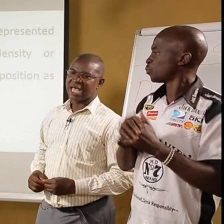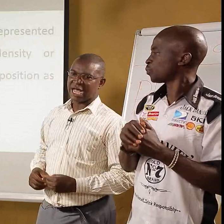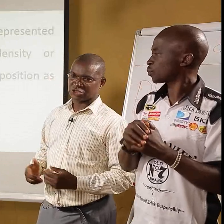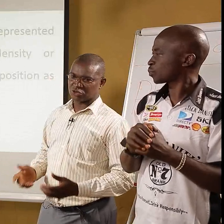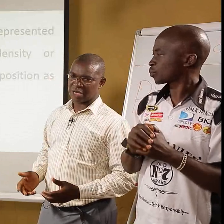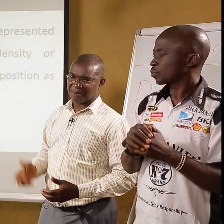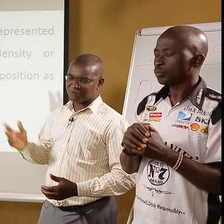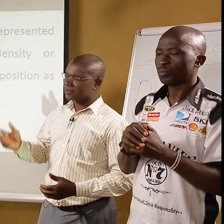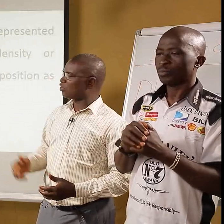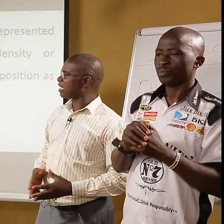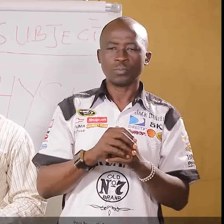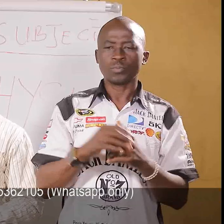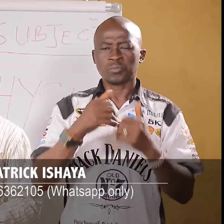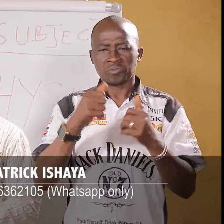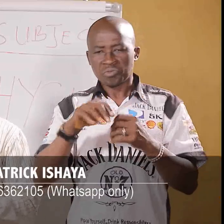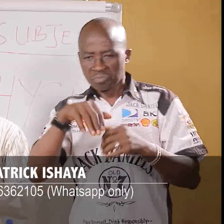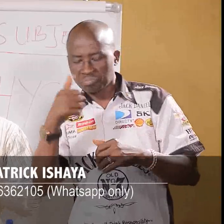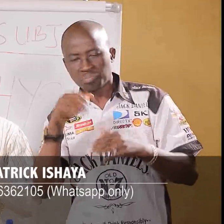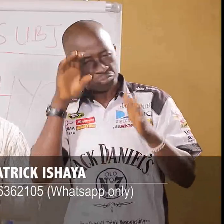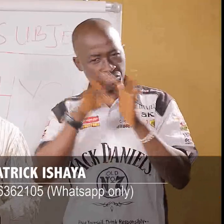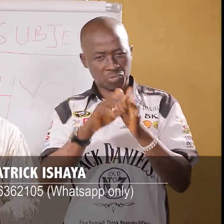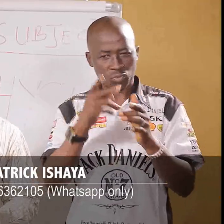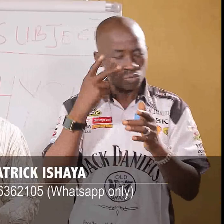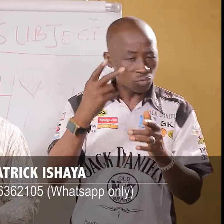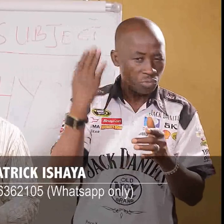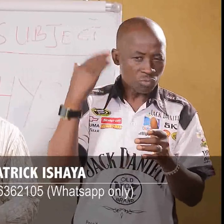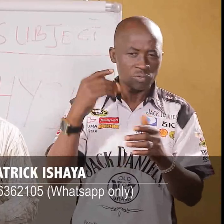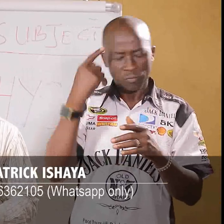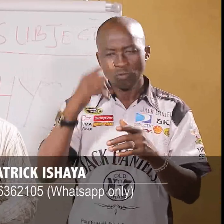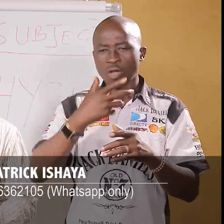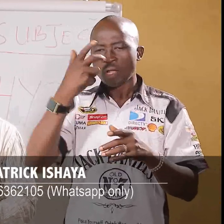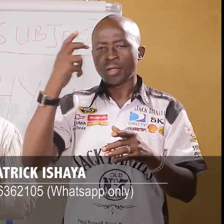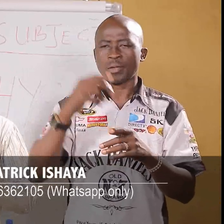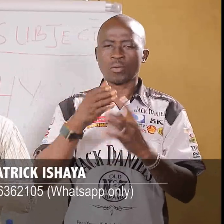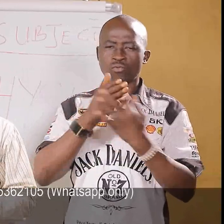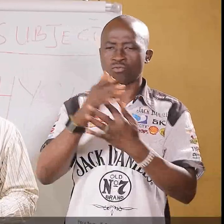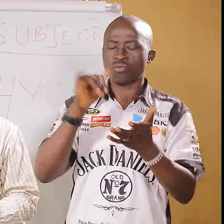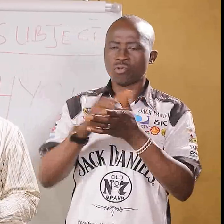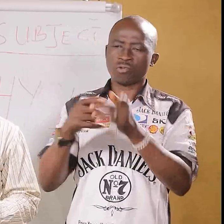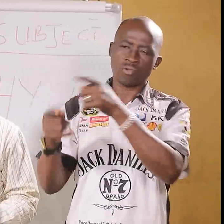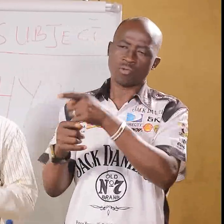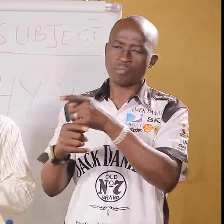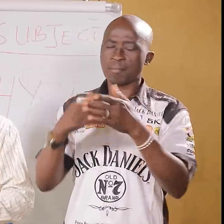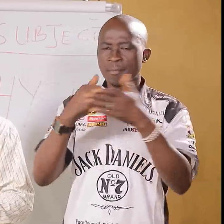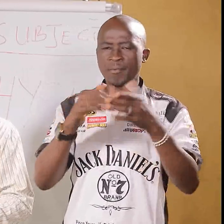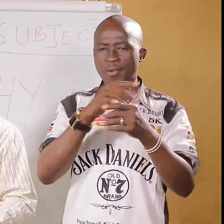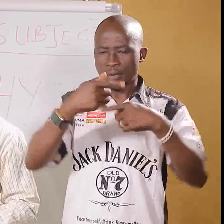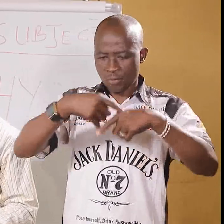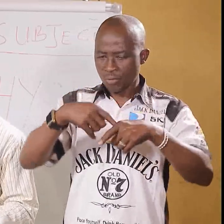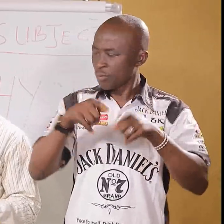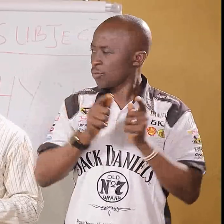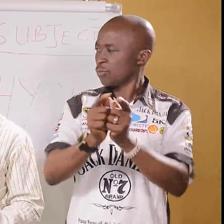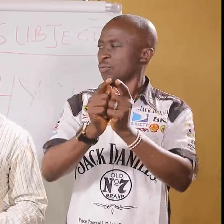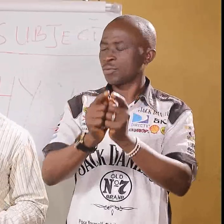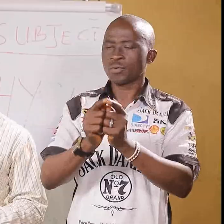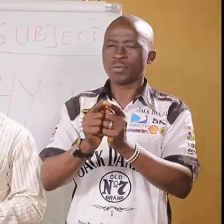position as shown. Apart from the other diagrams show for propagation of sound wave through the medium, before and during, we can